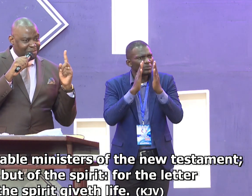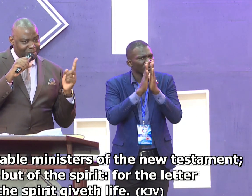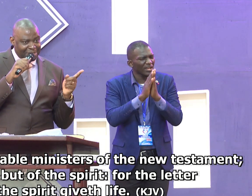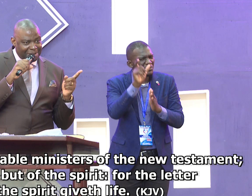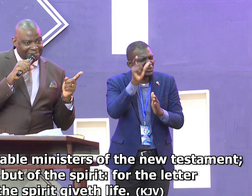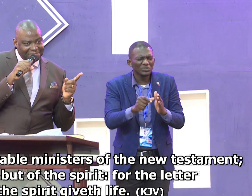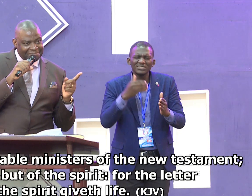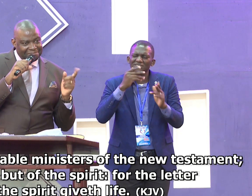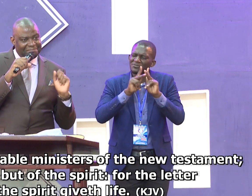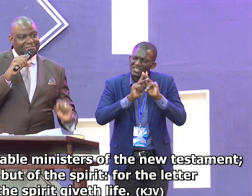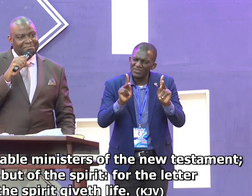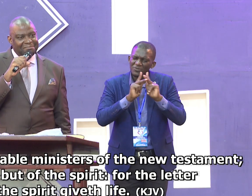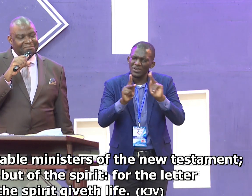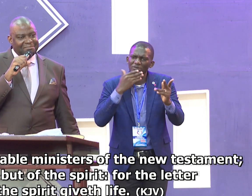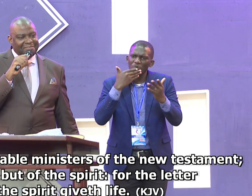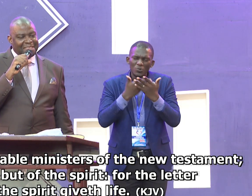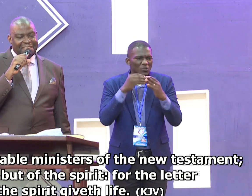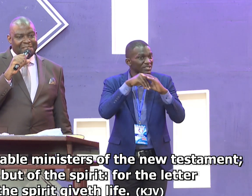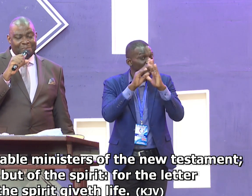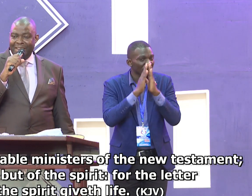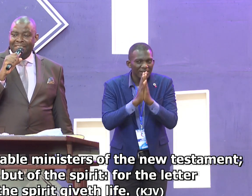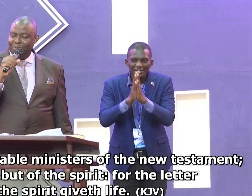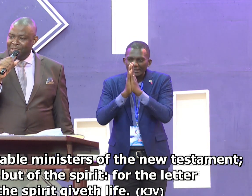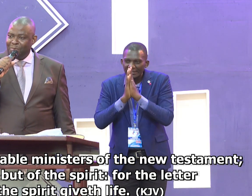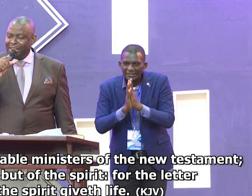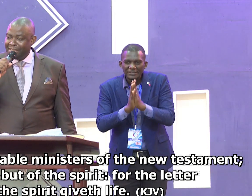prayer. The truth is good in